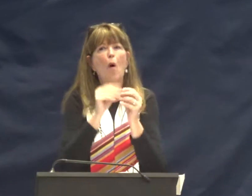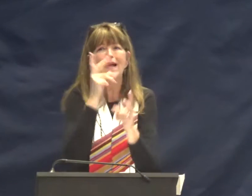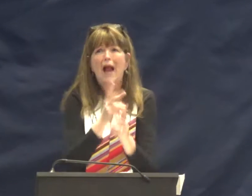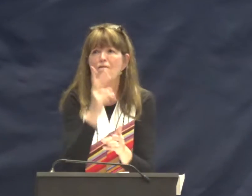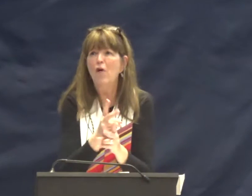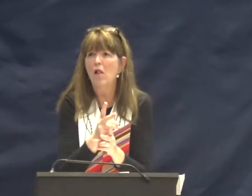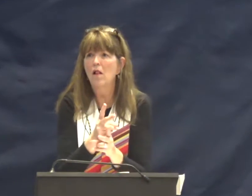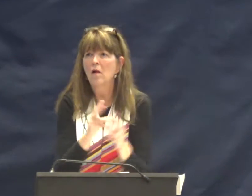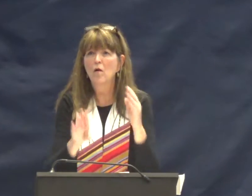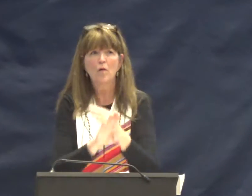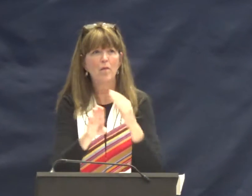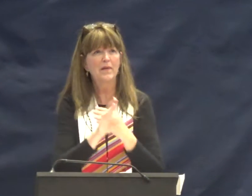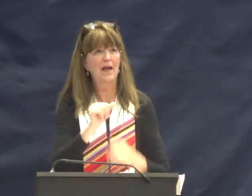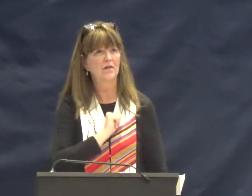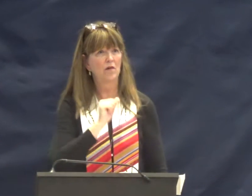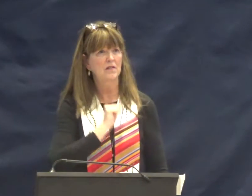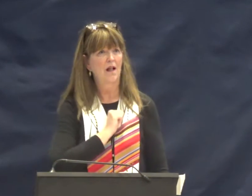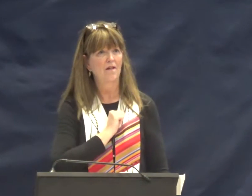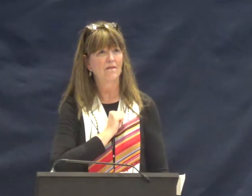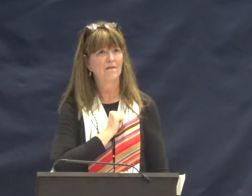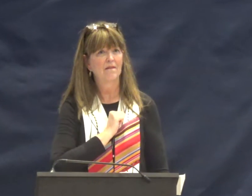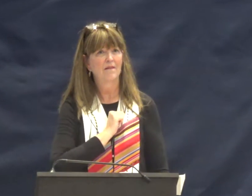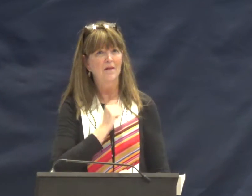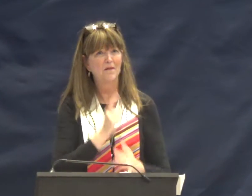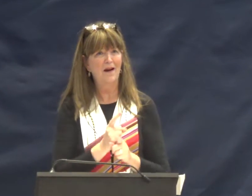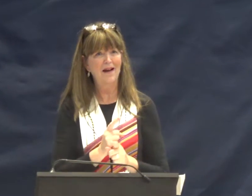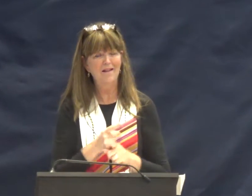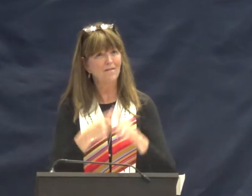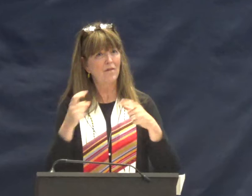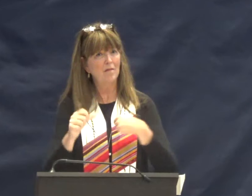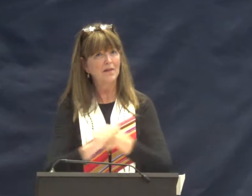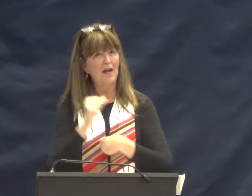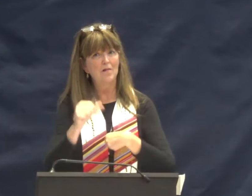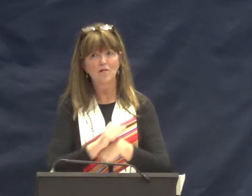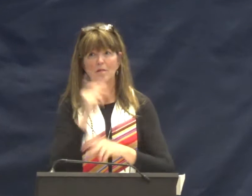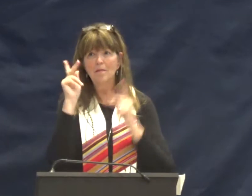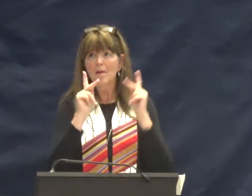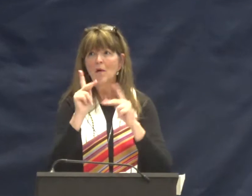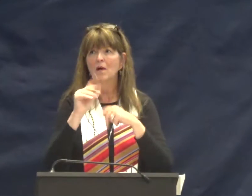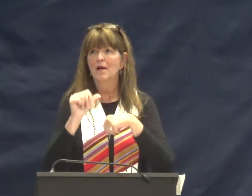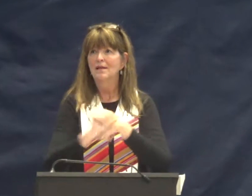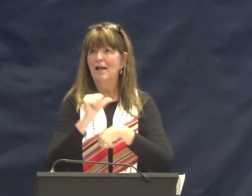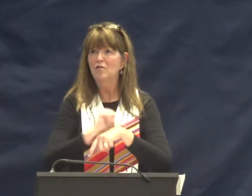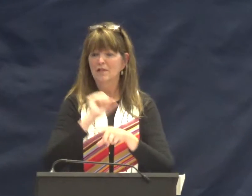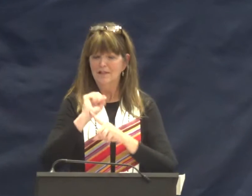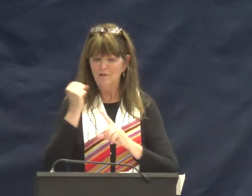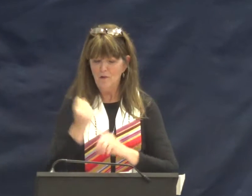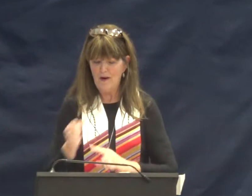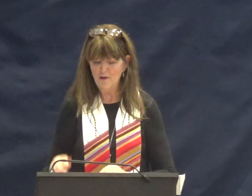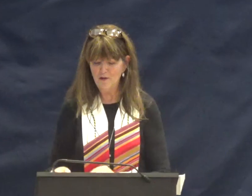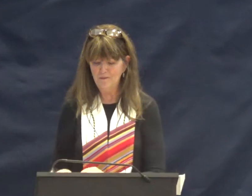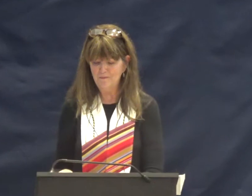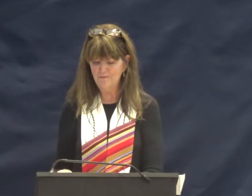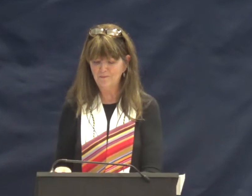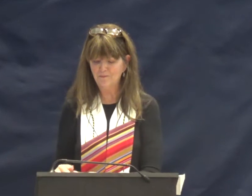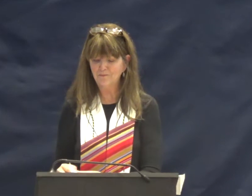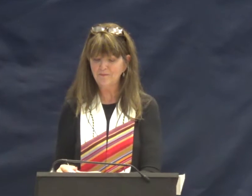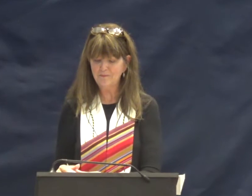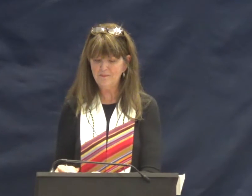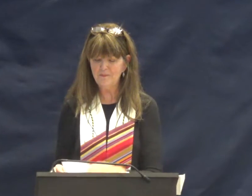finds out, the more fascinating it is. You know, we have to take care of ourselves, and we are aware of